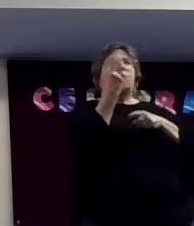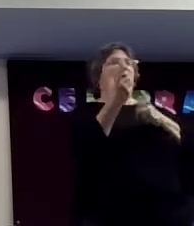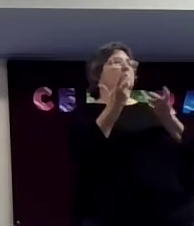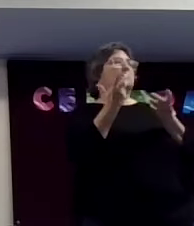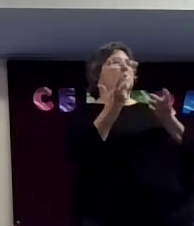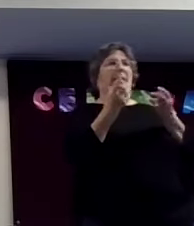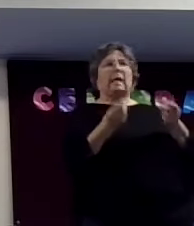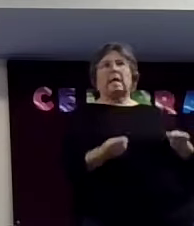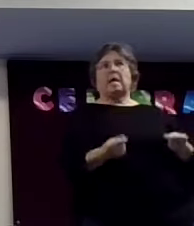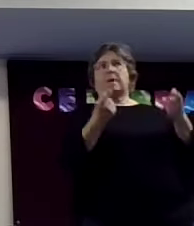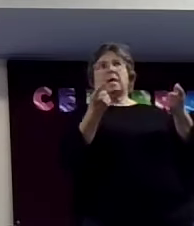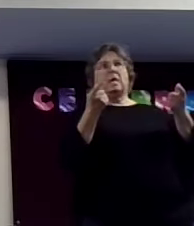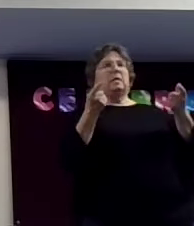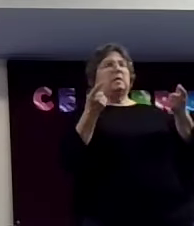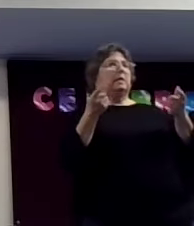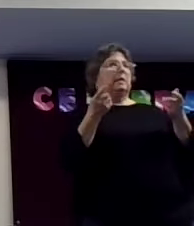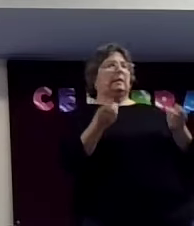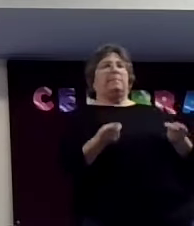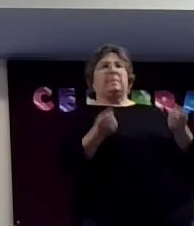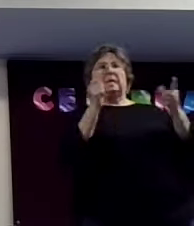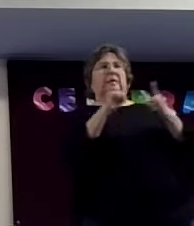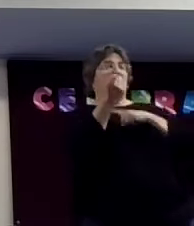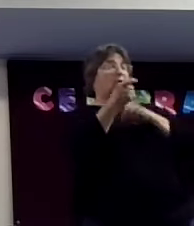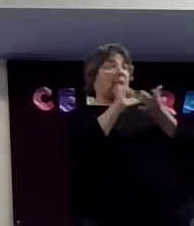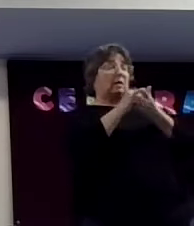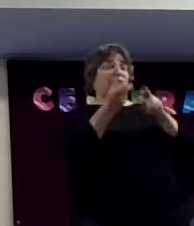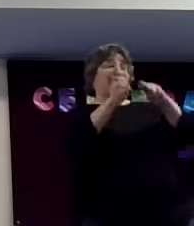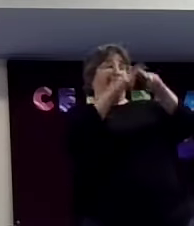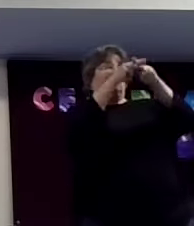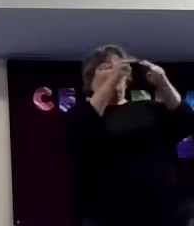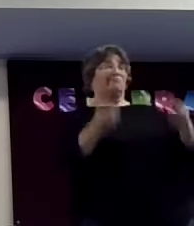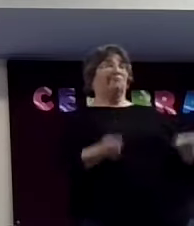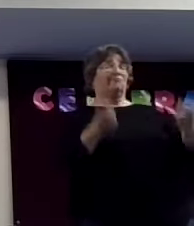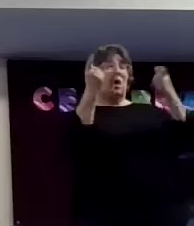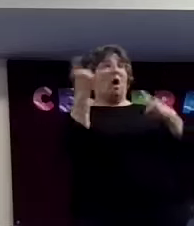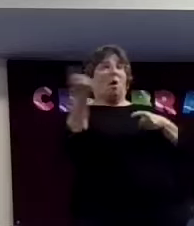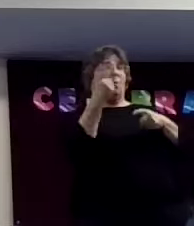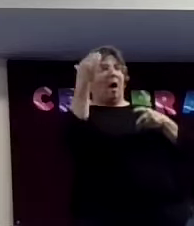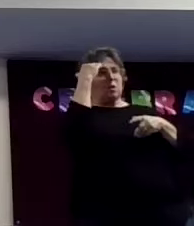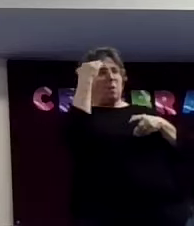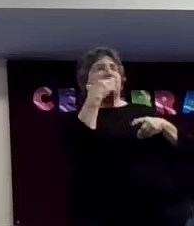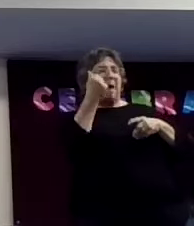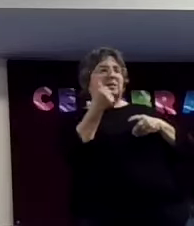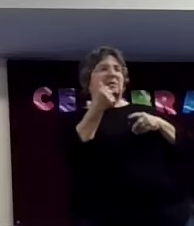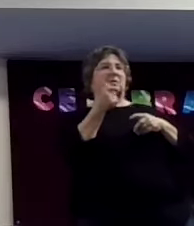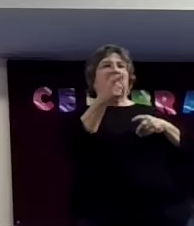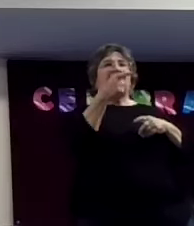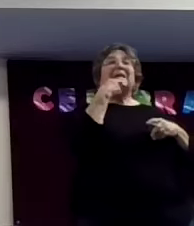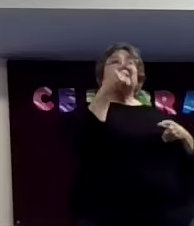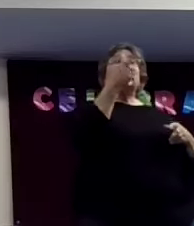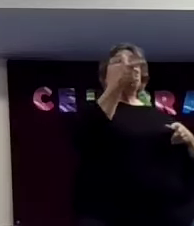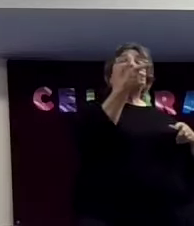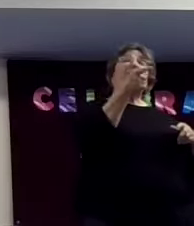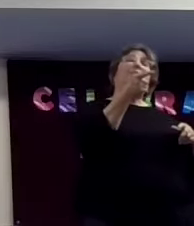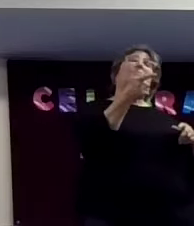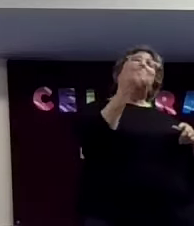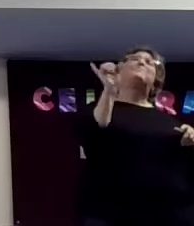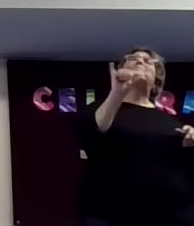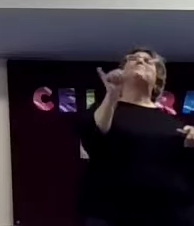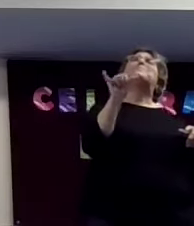immediate situation, because sometimes those situations can get, can escalate very quickly. So you always want to know the best good for them. No, I was saying,